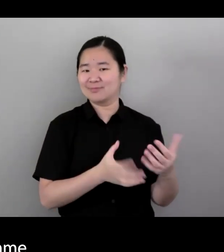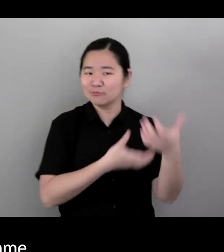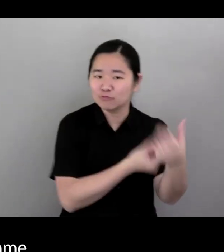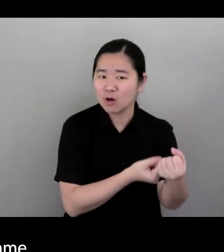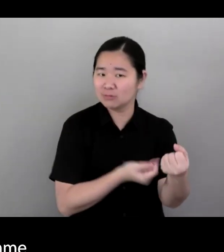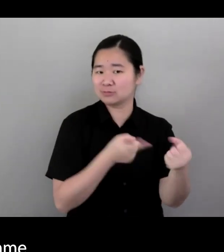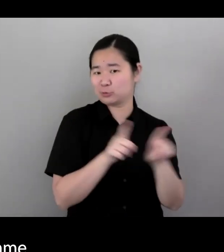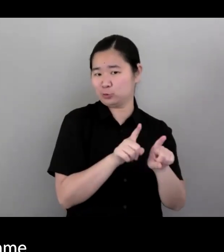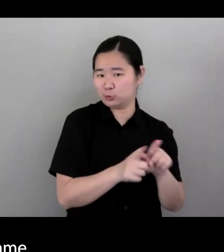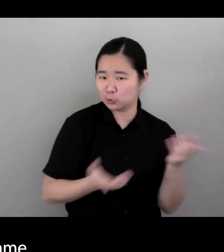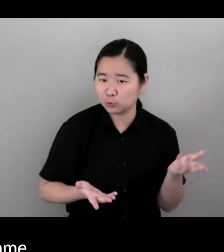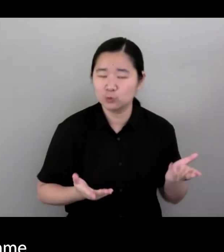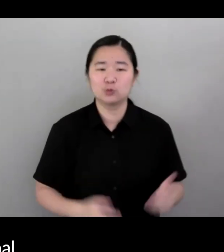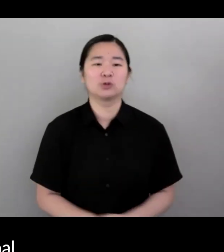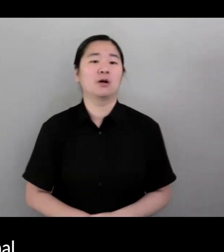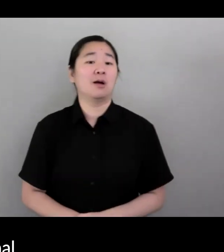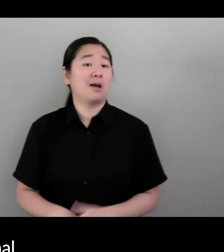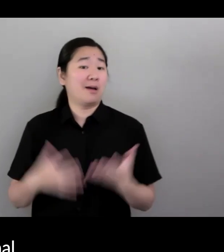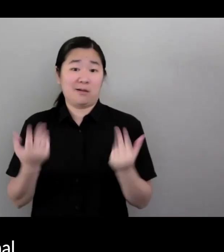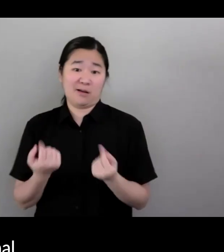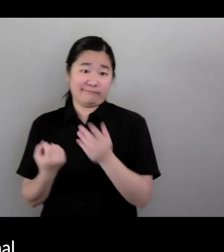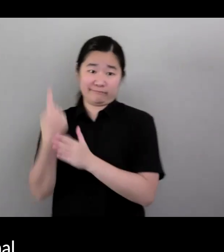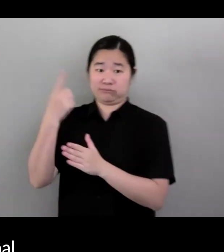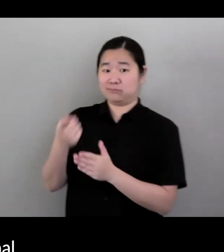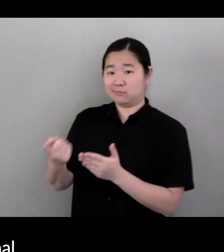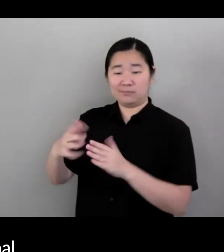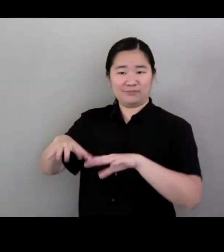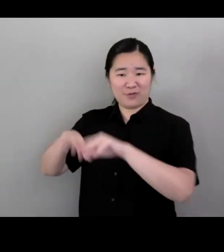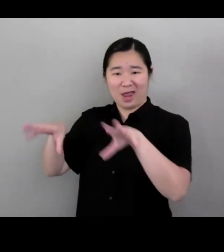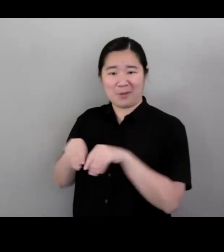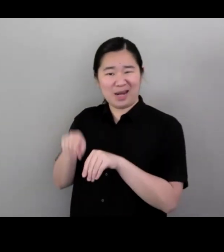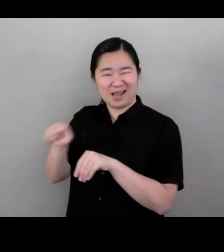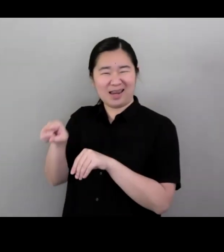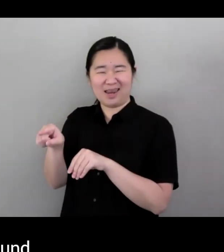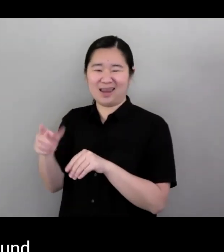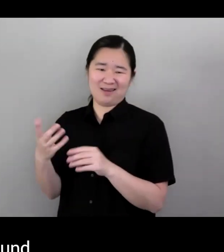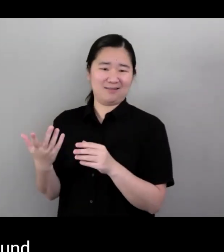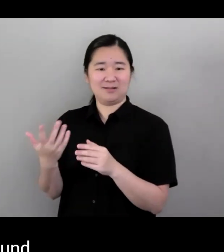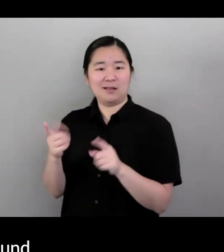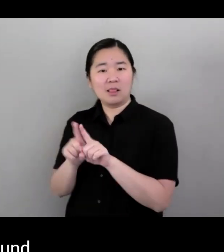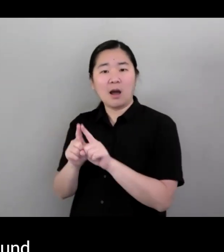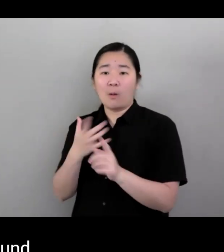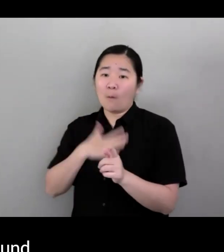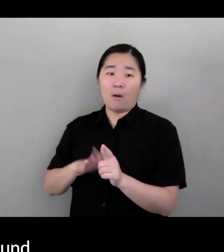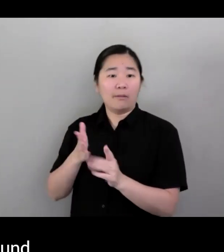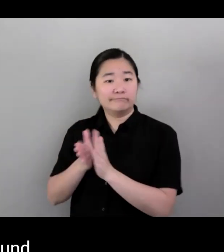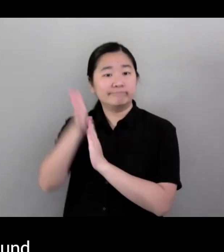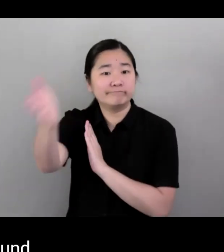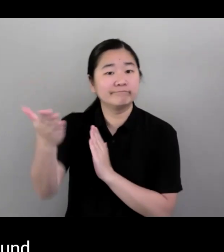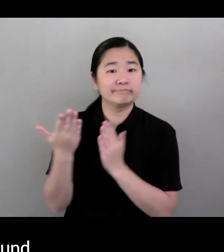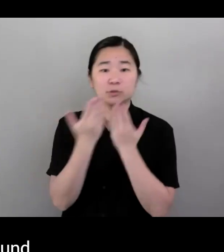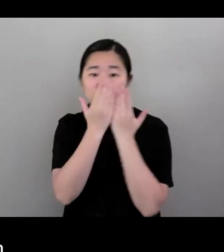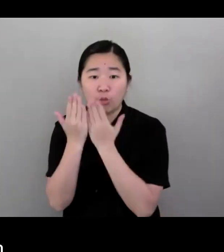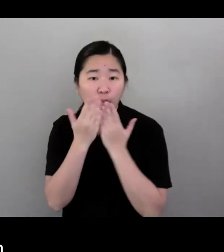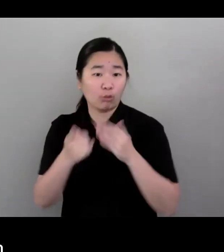same resources, training, and personnel as a large international organization would. So the challenge we found is that OPDs often